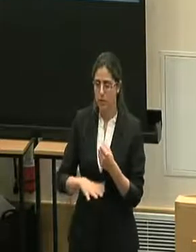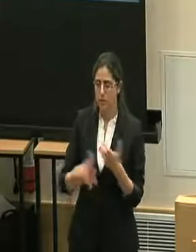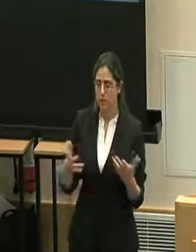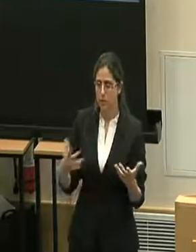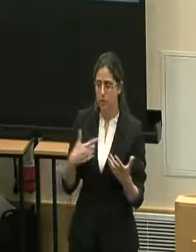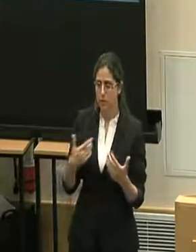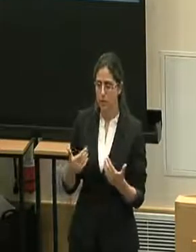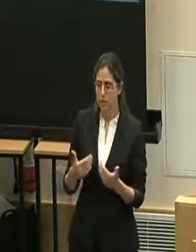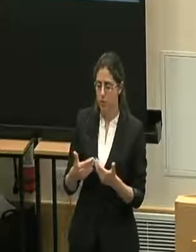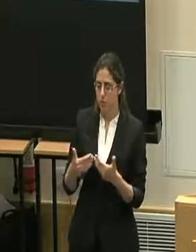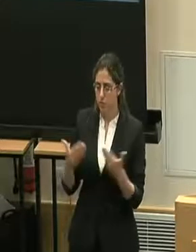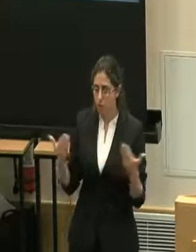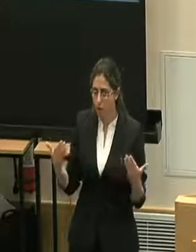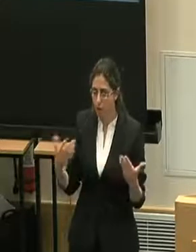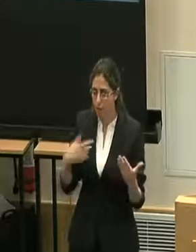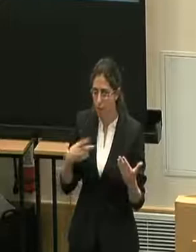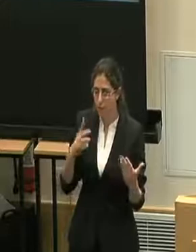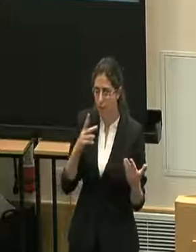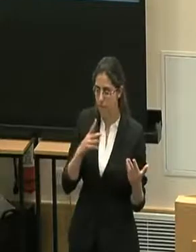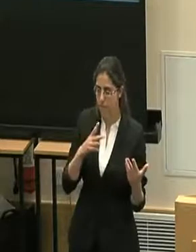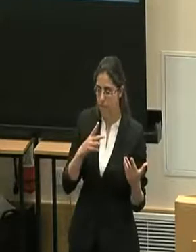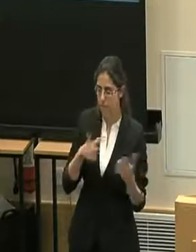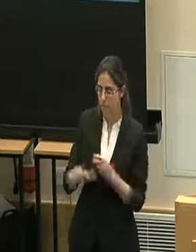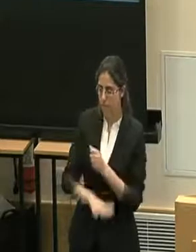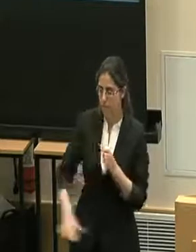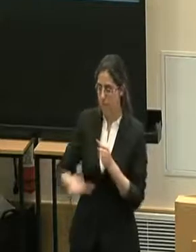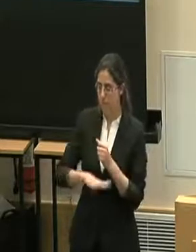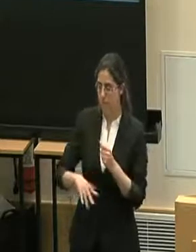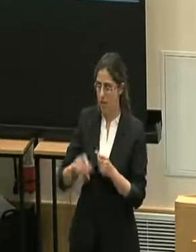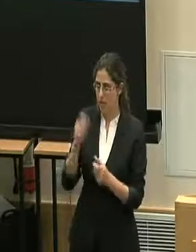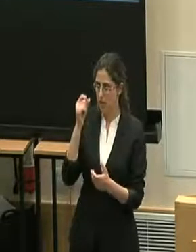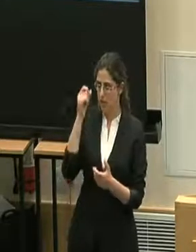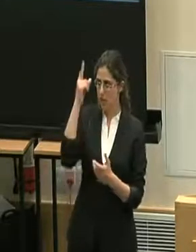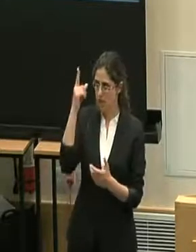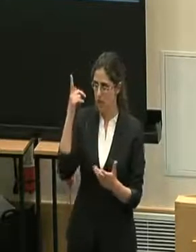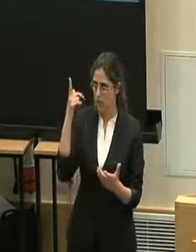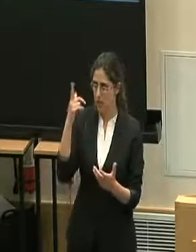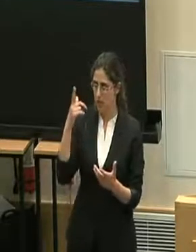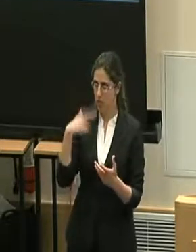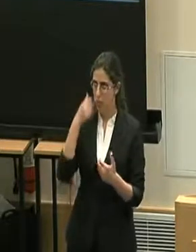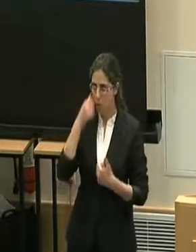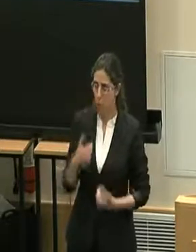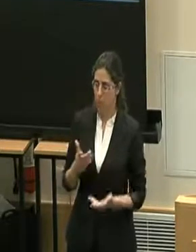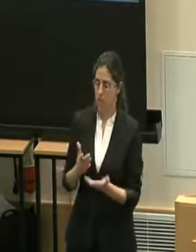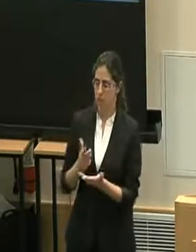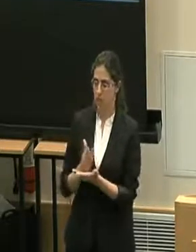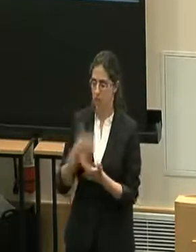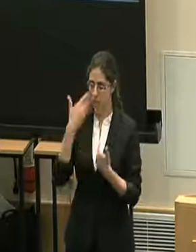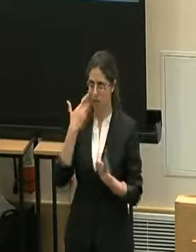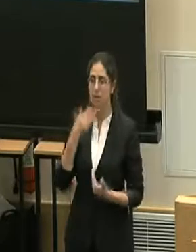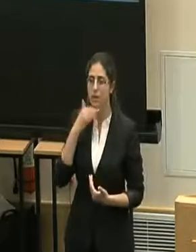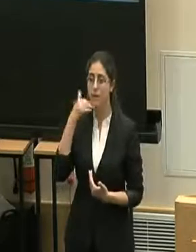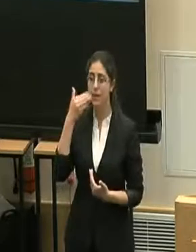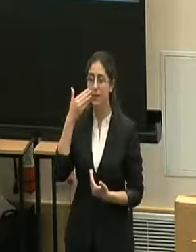of which there is a violation of the most basic understandings of human dignity,